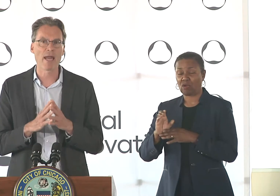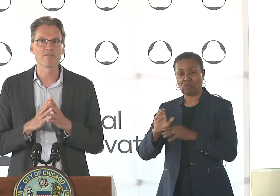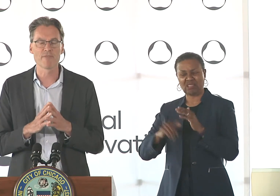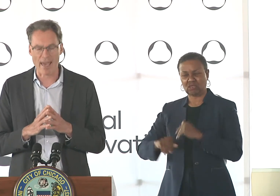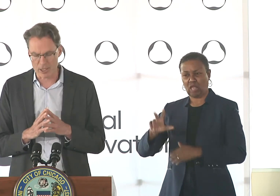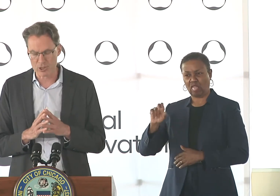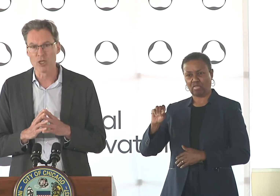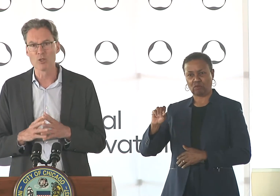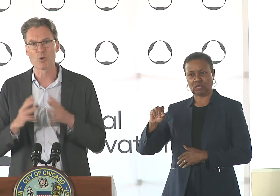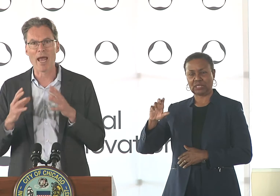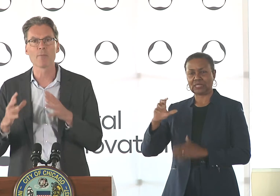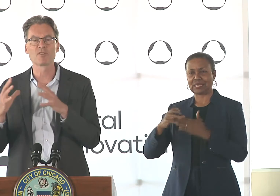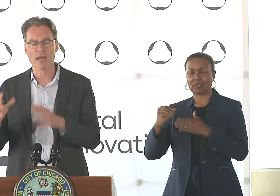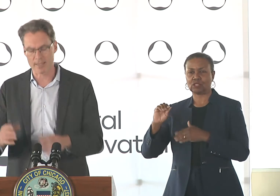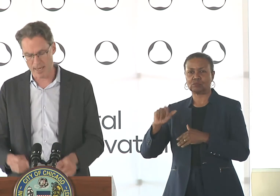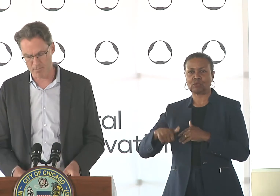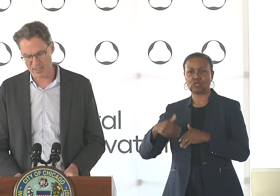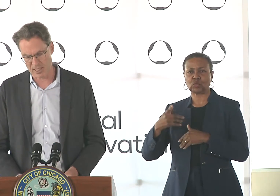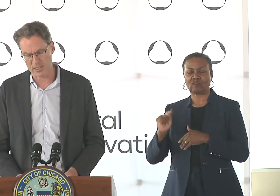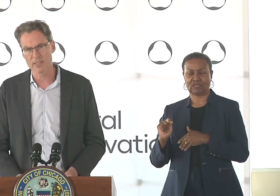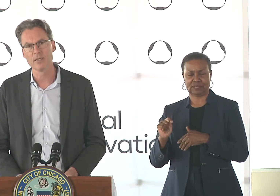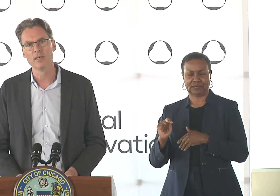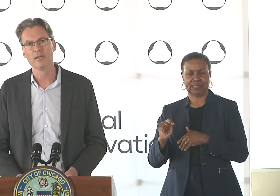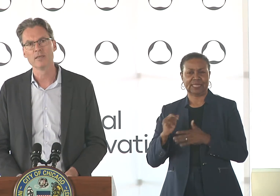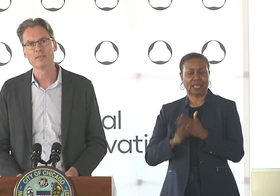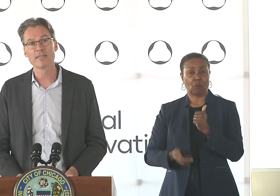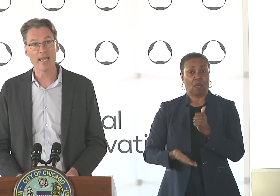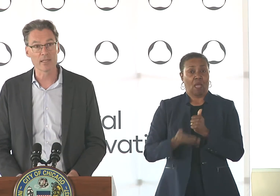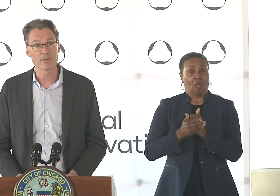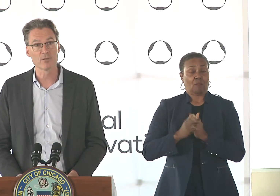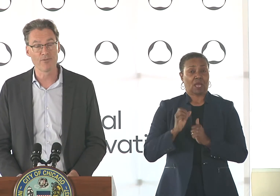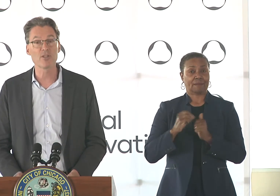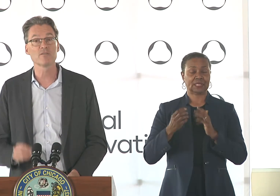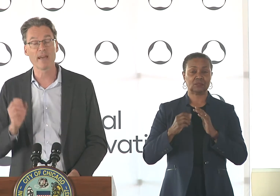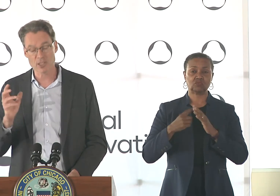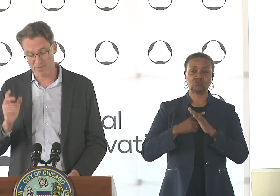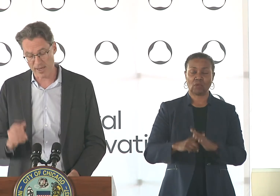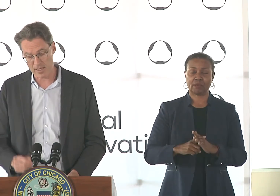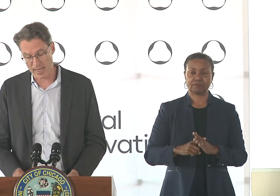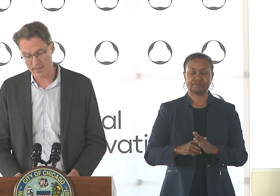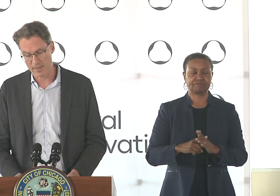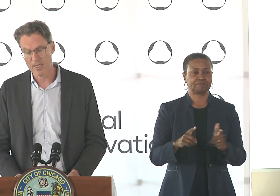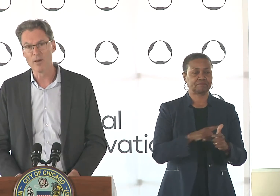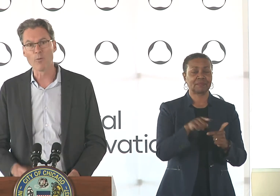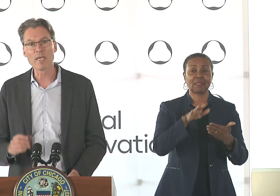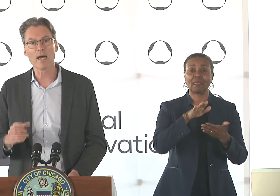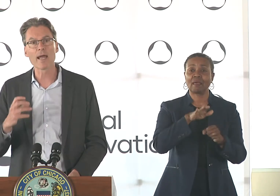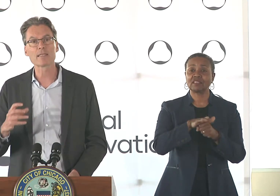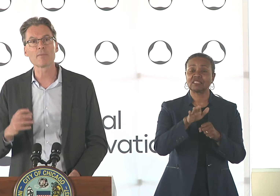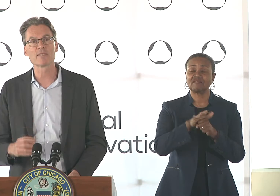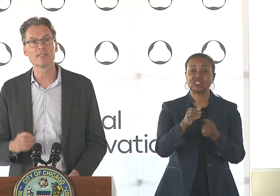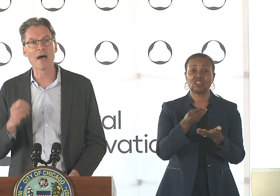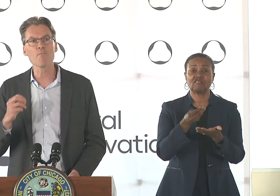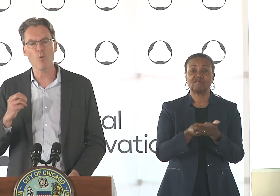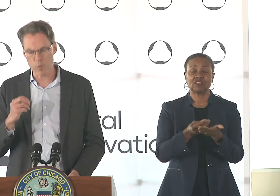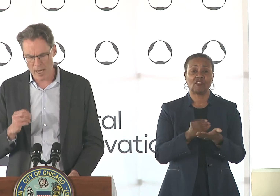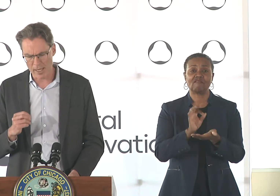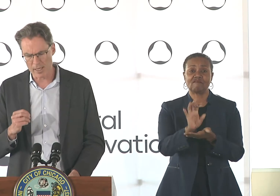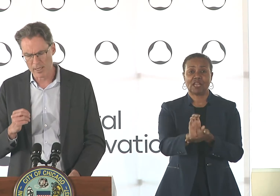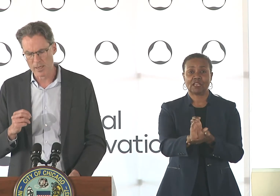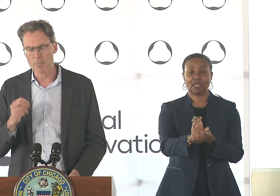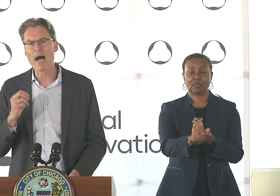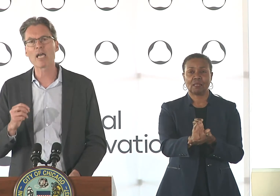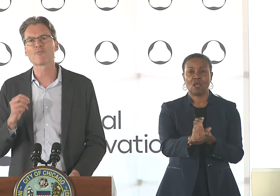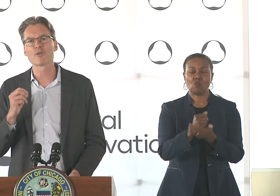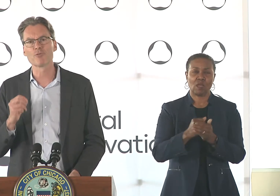huge competitive advantage to help start companies. Second, sufficient venture funding. We are, like the mayor said,